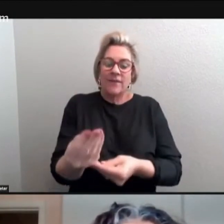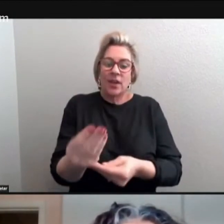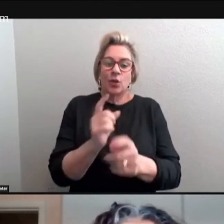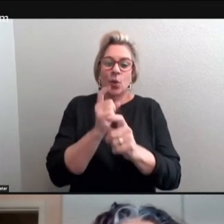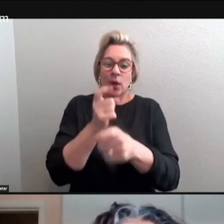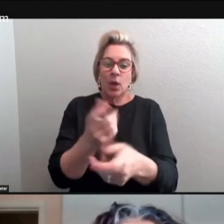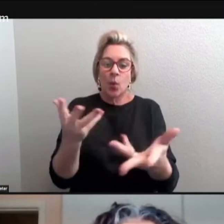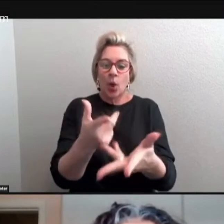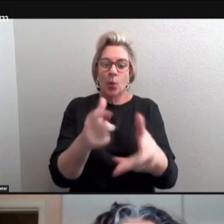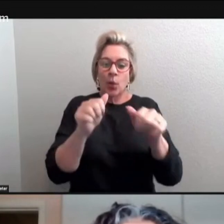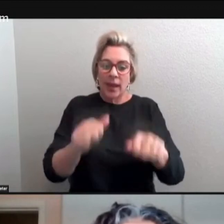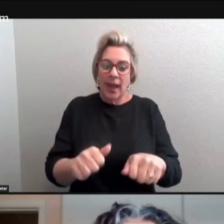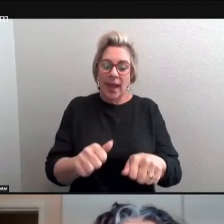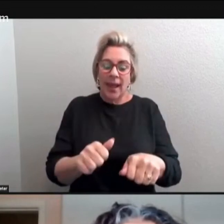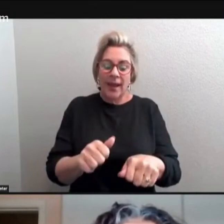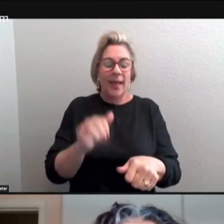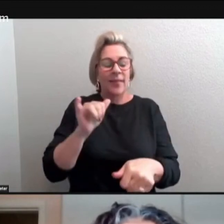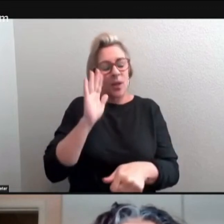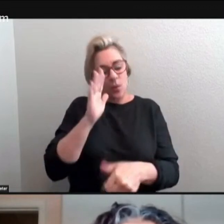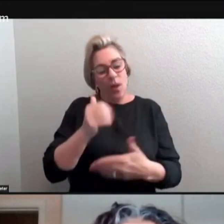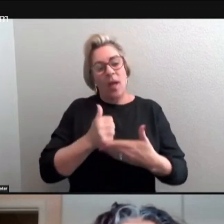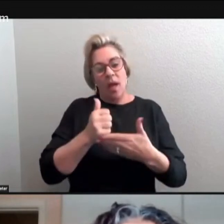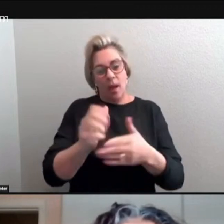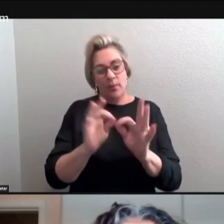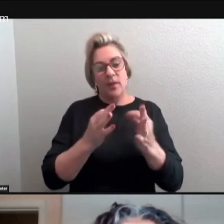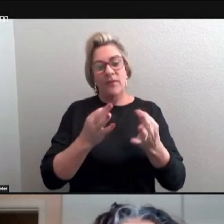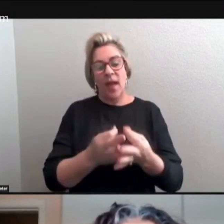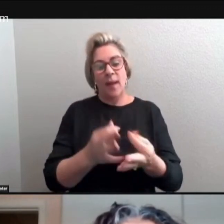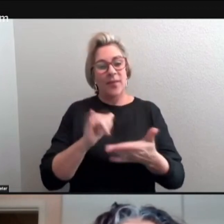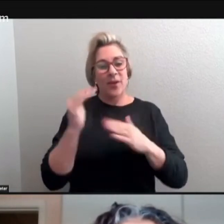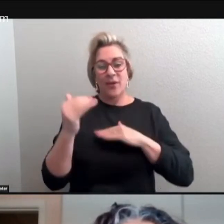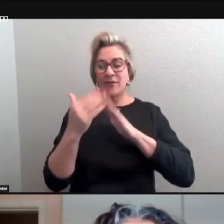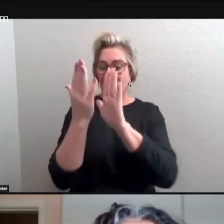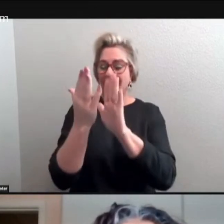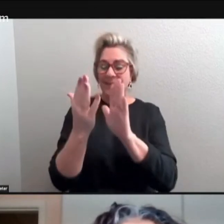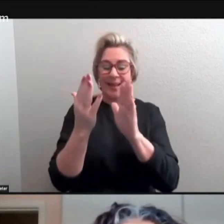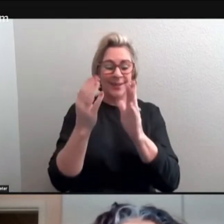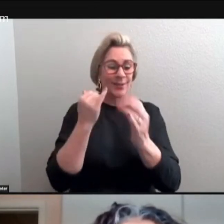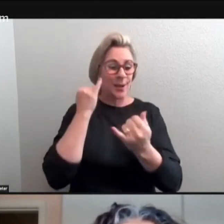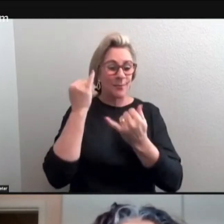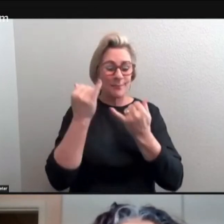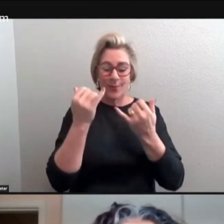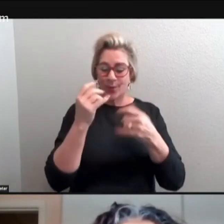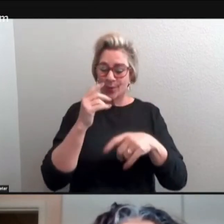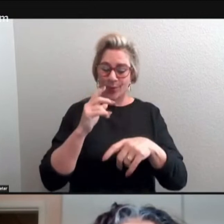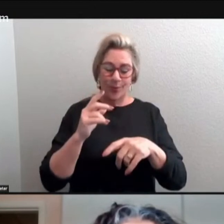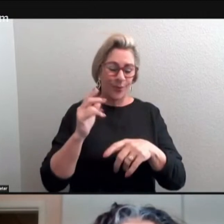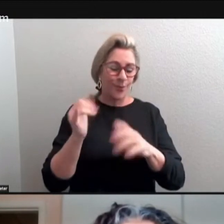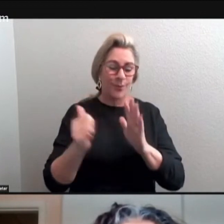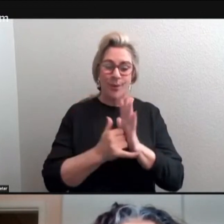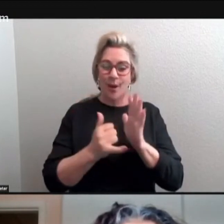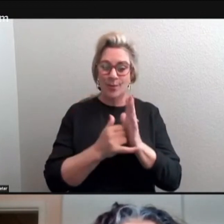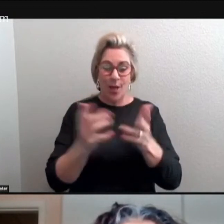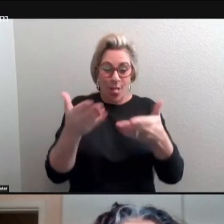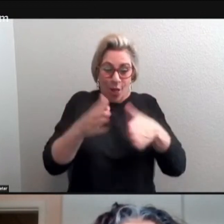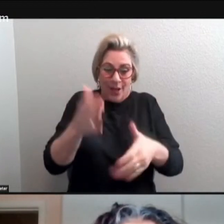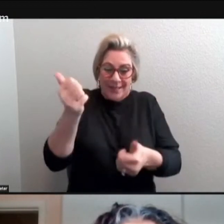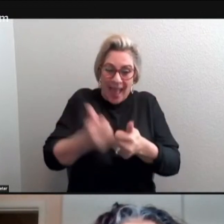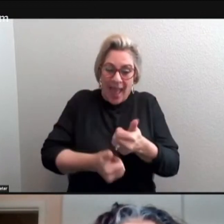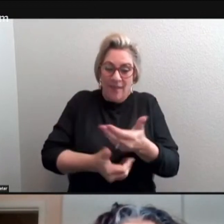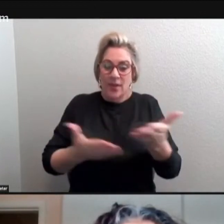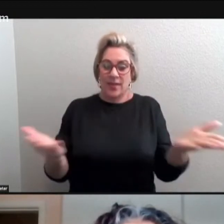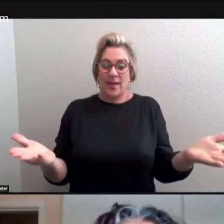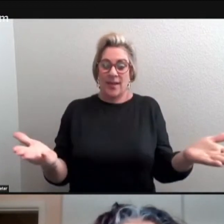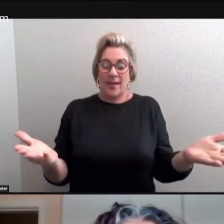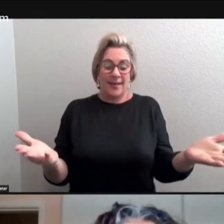will help the families that are facing almost the unimaginable, right? Losing every single thing they have, except for the clothes on their back